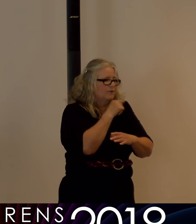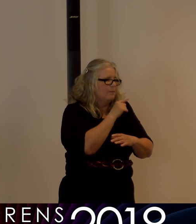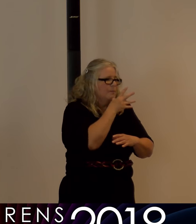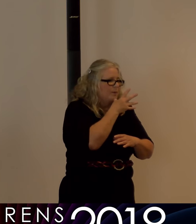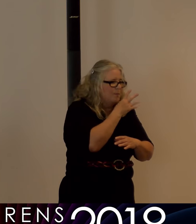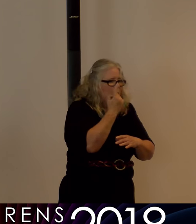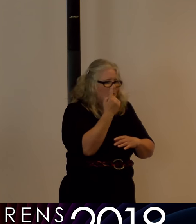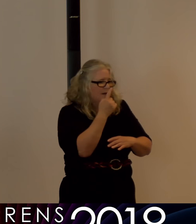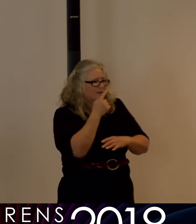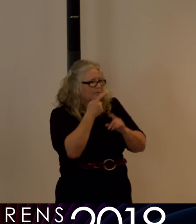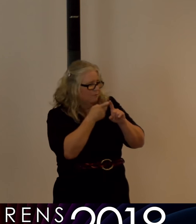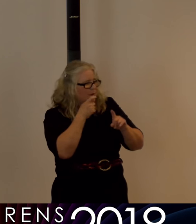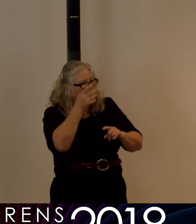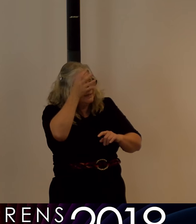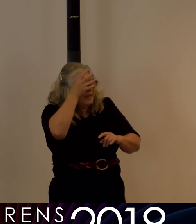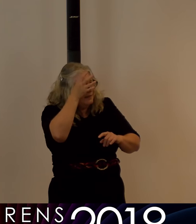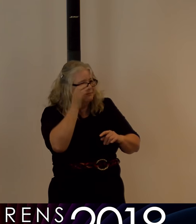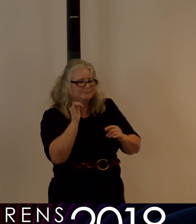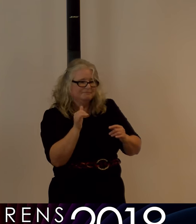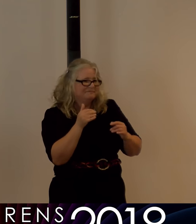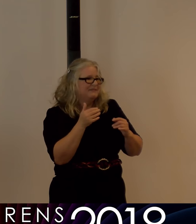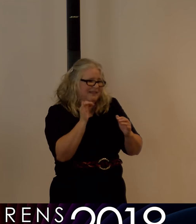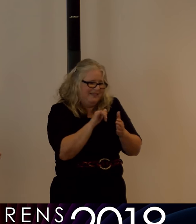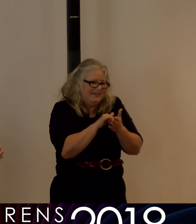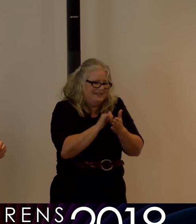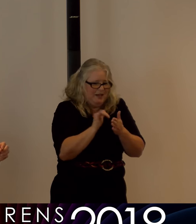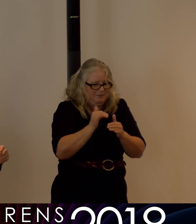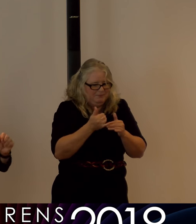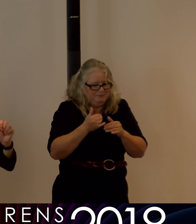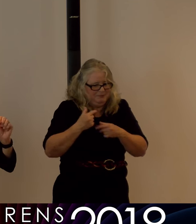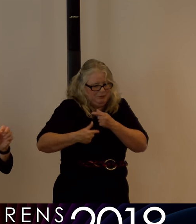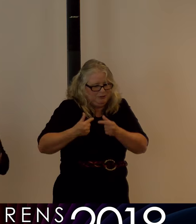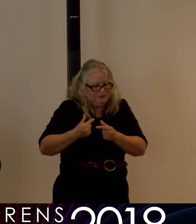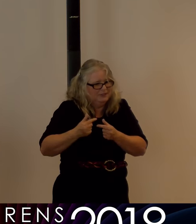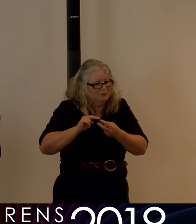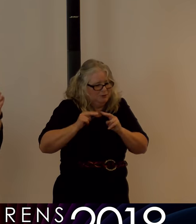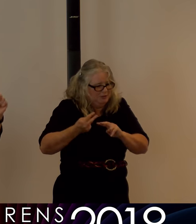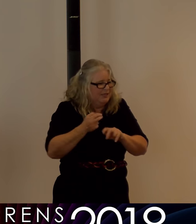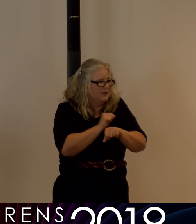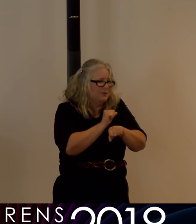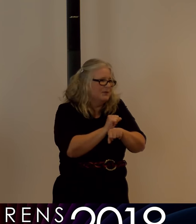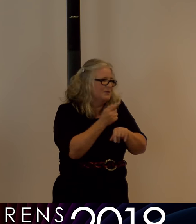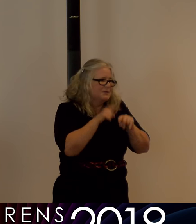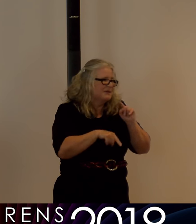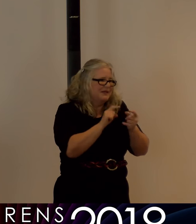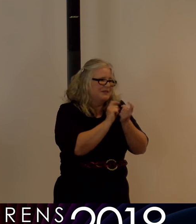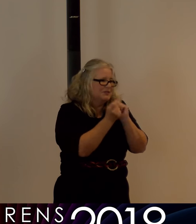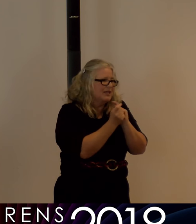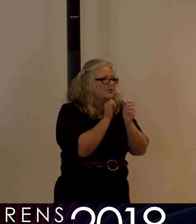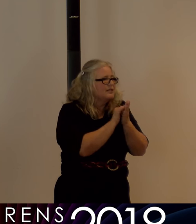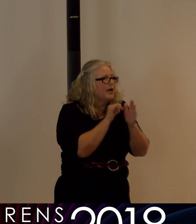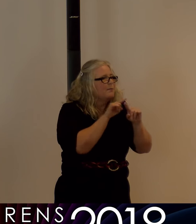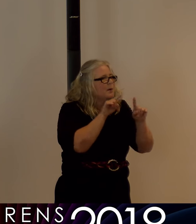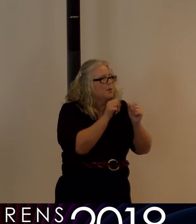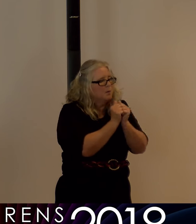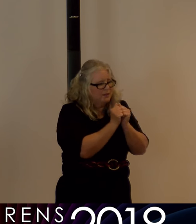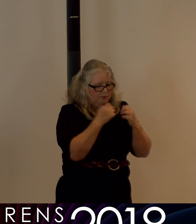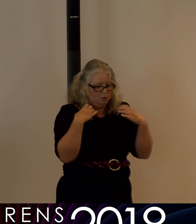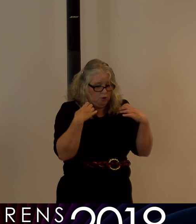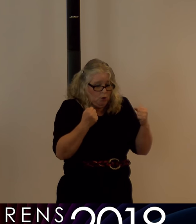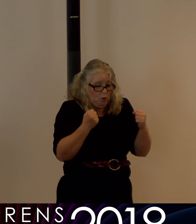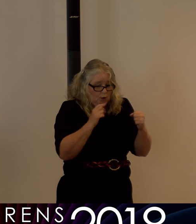Regardless of who you are, that's how genetics works. You can't change that. So in charge syndrome, only one of those copies is